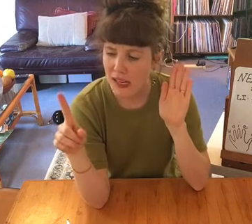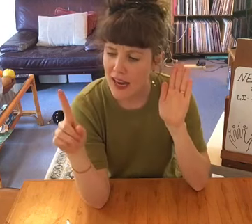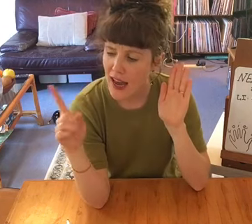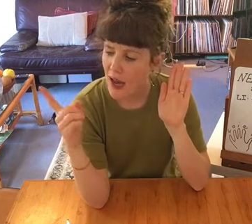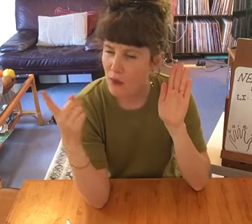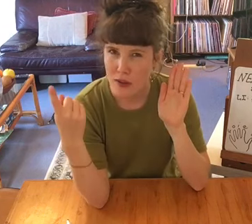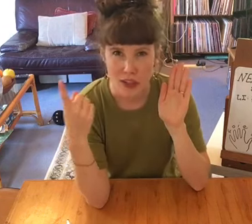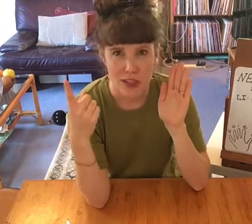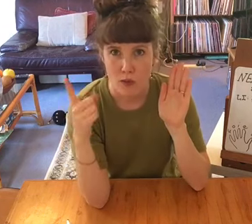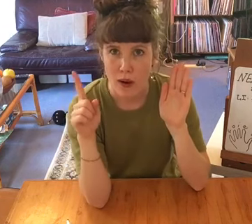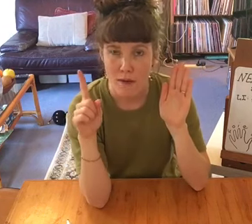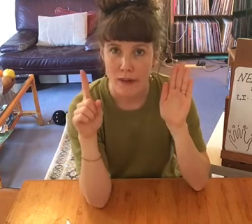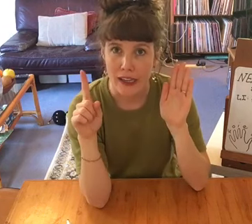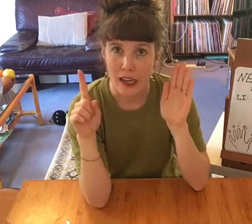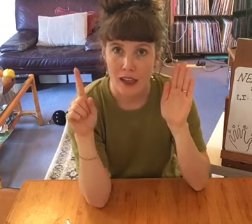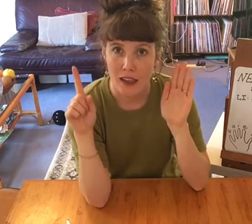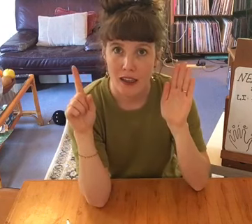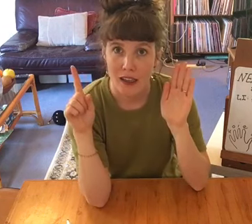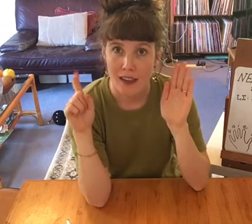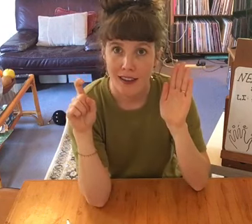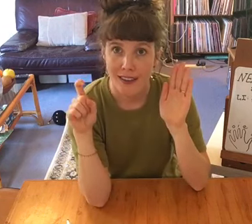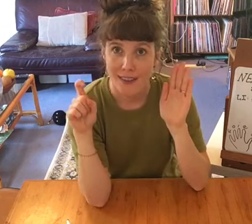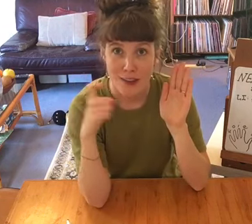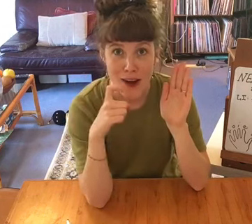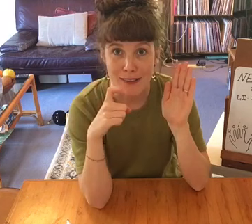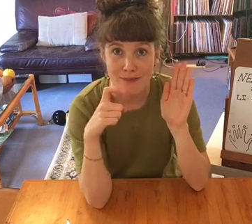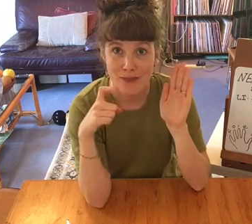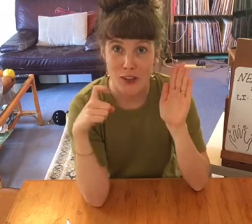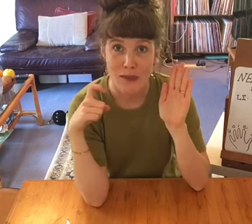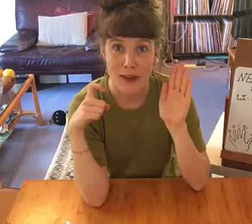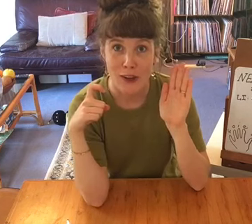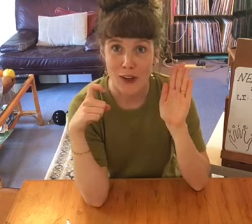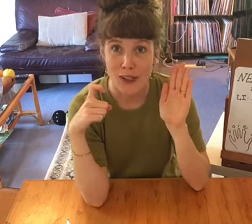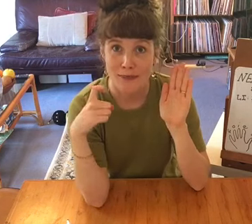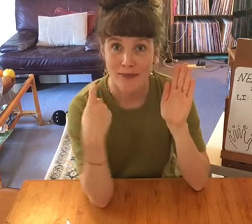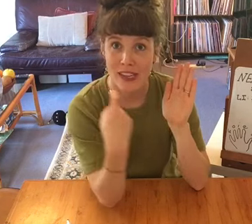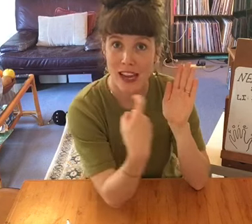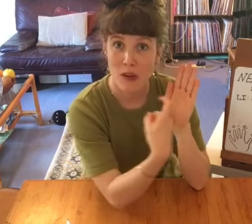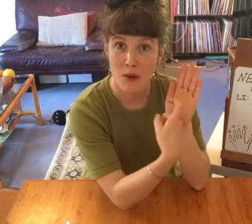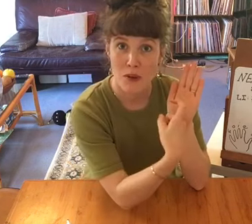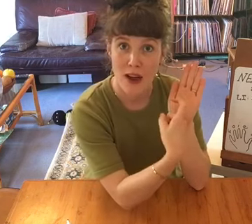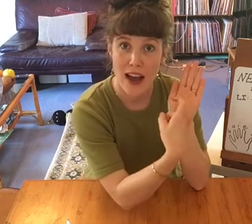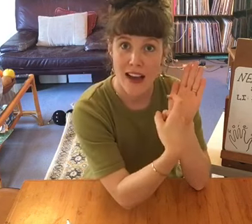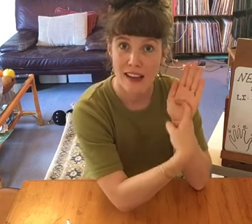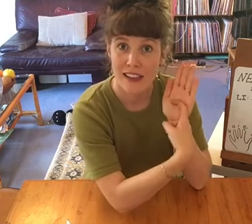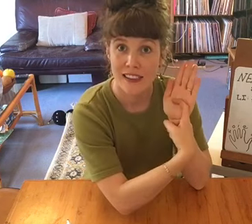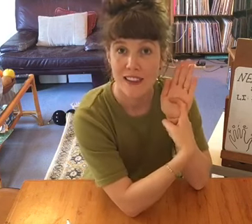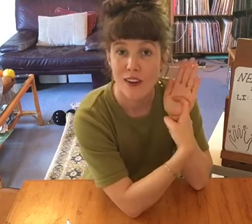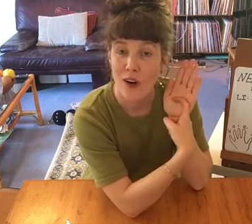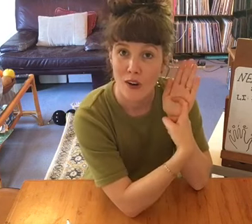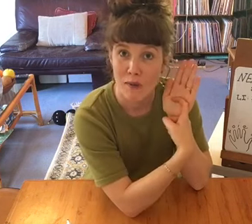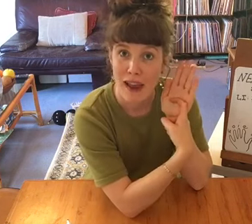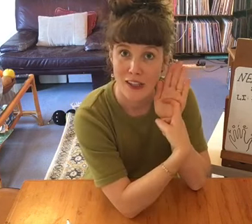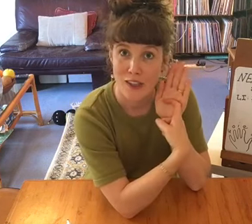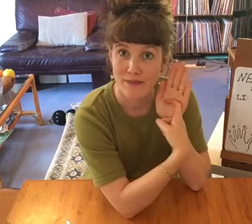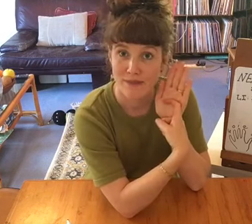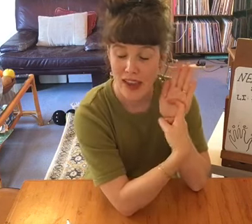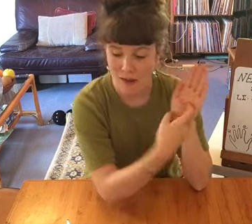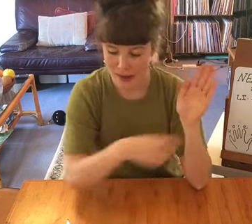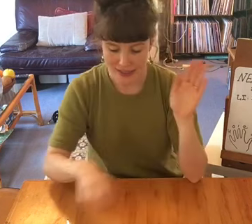R with just one finger? That's right, you just make a hook, and you put your R on your page, and it makes a